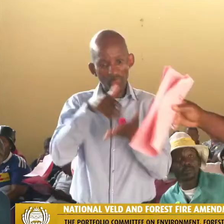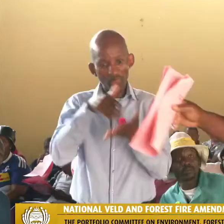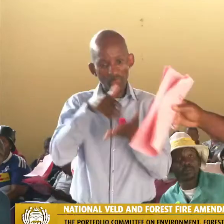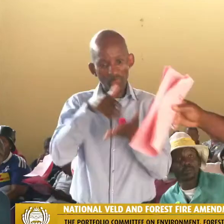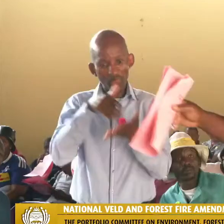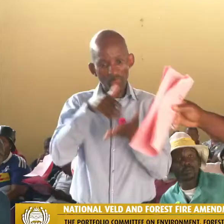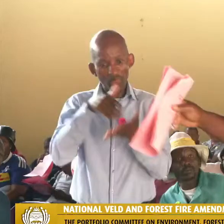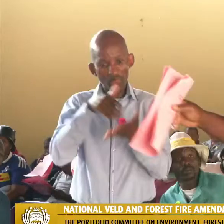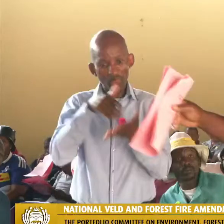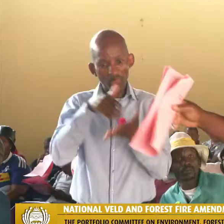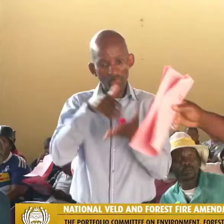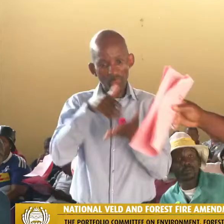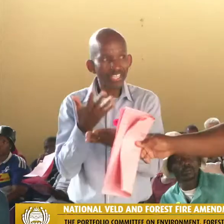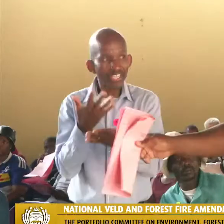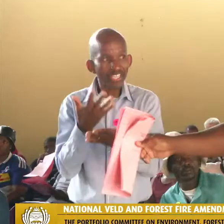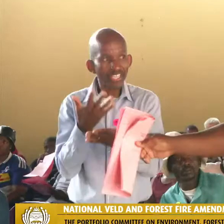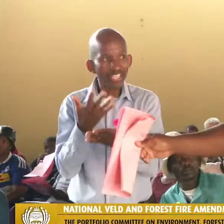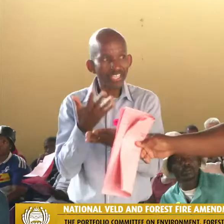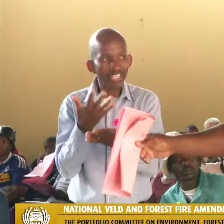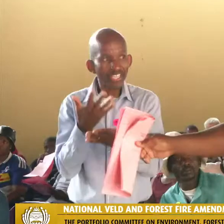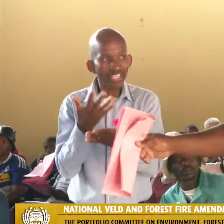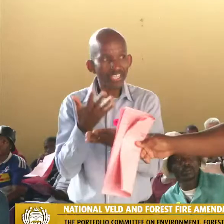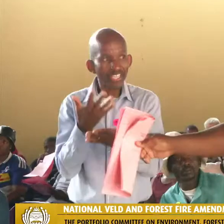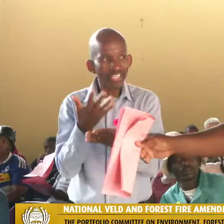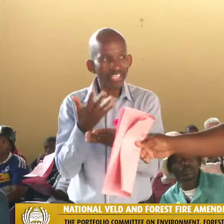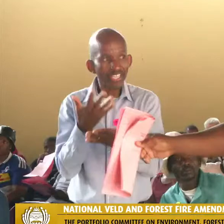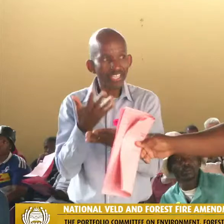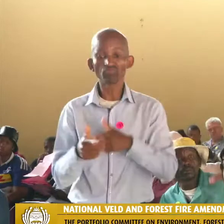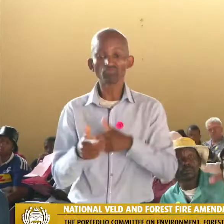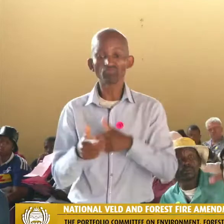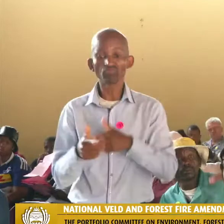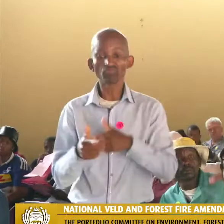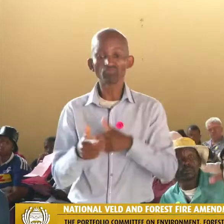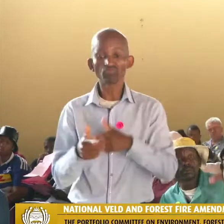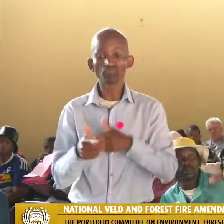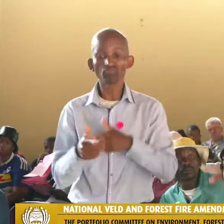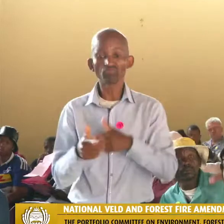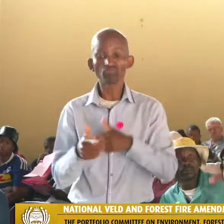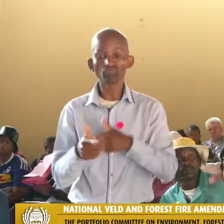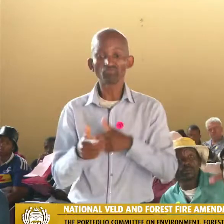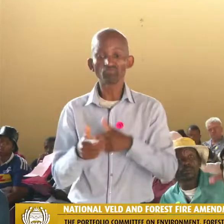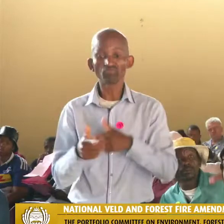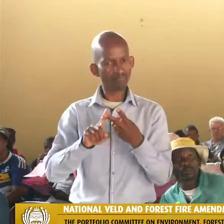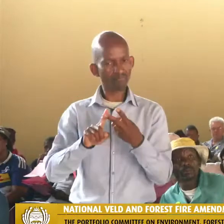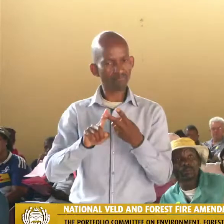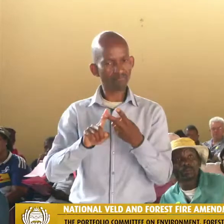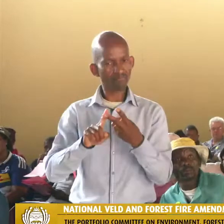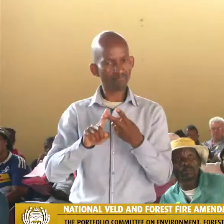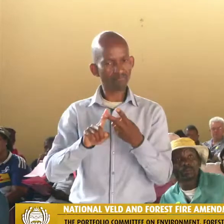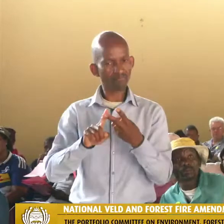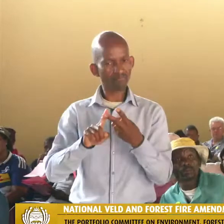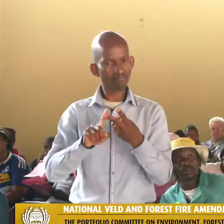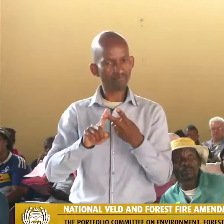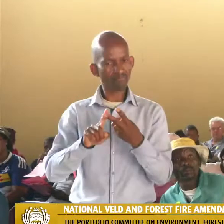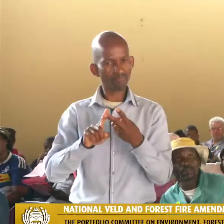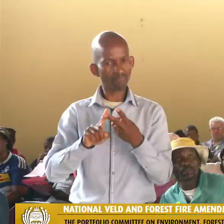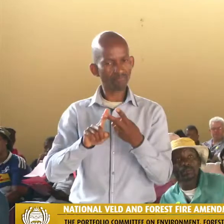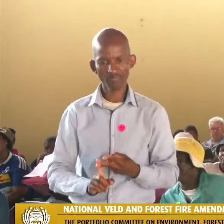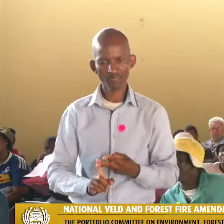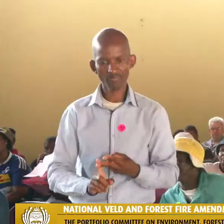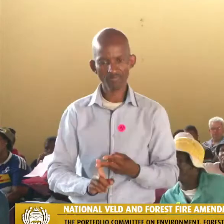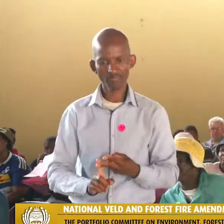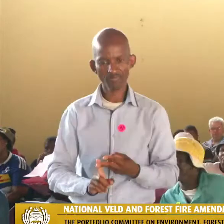izawunceda kwathina sikwazi ukufaka impompo zethu pha sikwazi ukuthelela. One. The matter of the ponds will be able to help us to